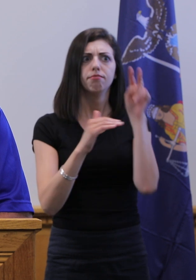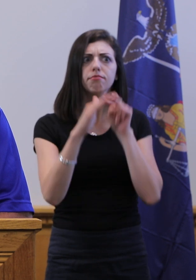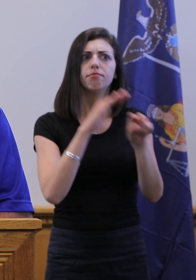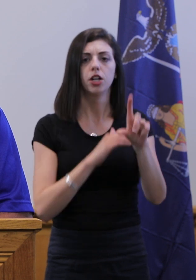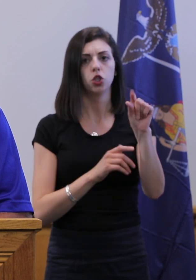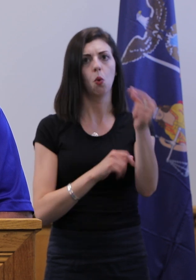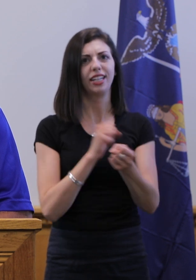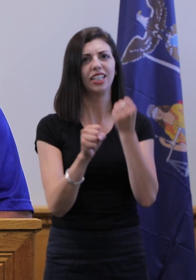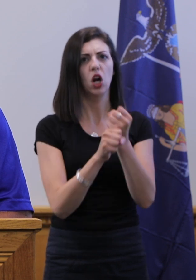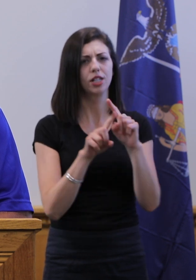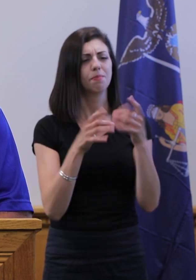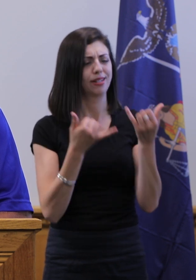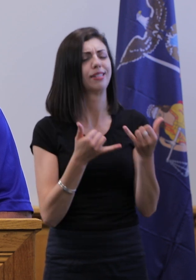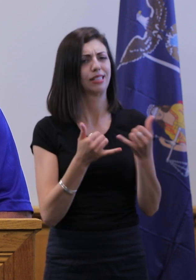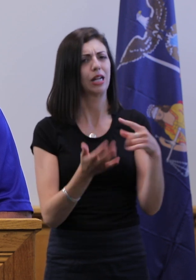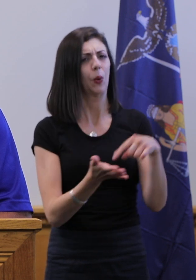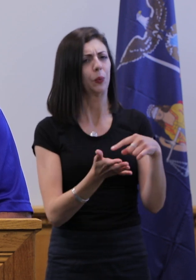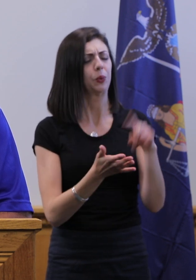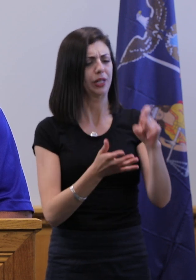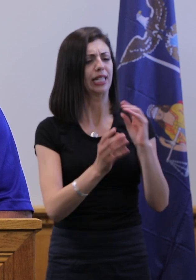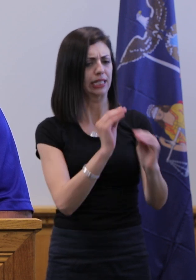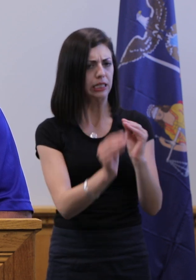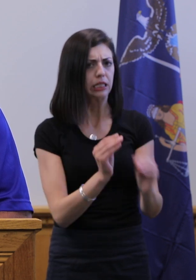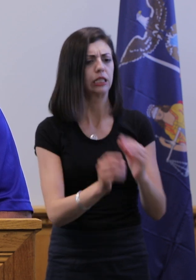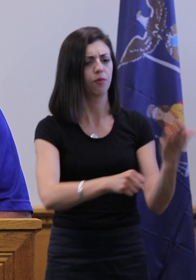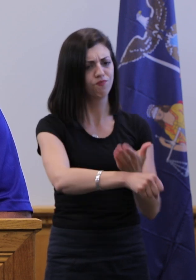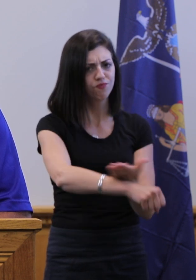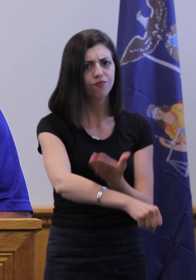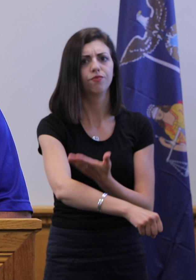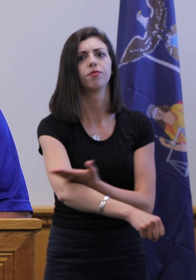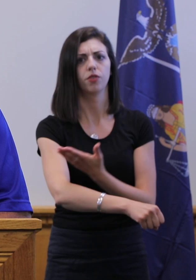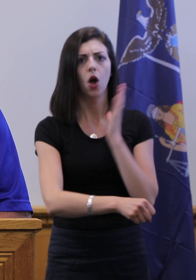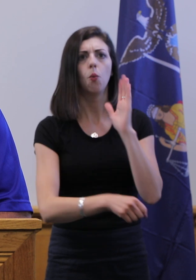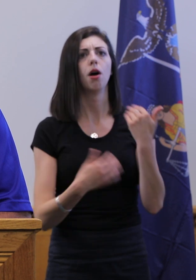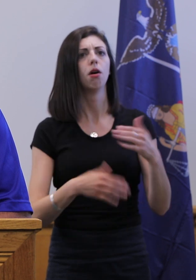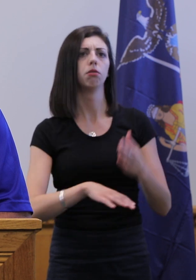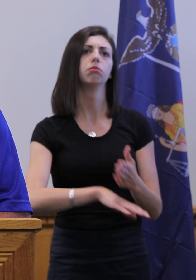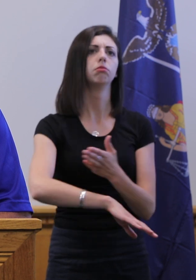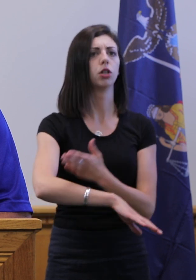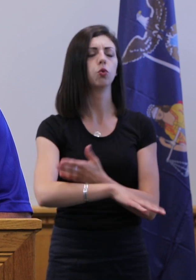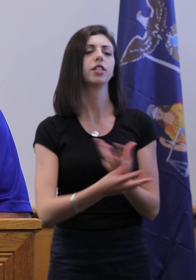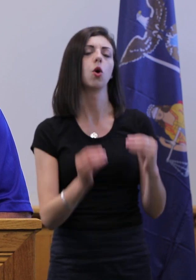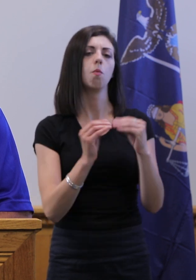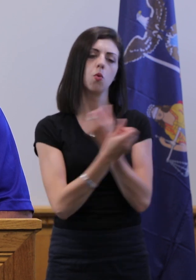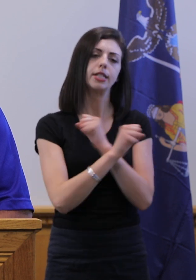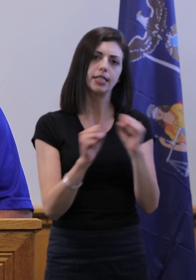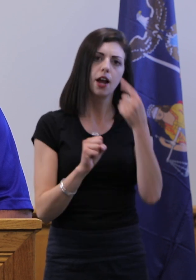pavement. The new pavement markings, regrading, and adjacent turf improvements will greatly increase the safety of all